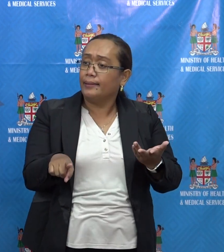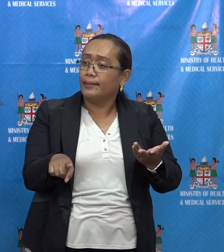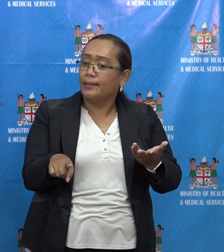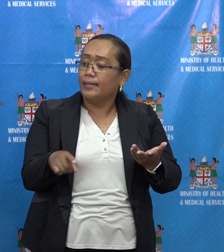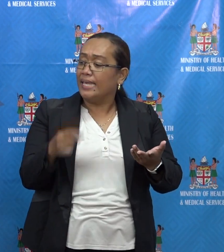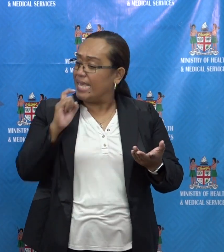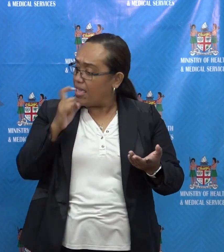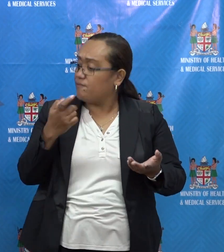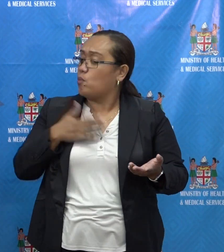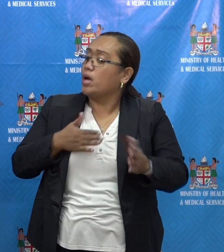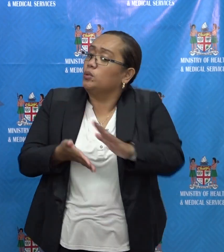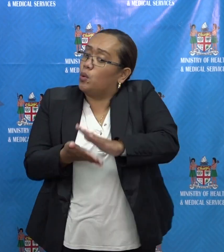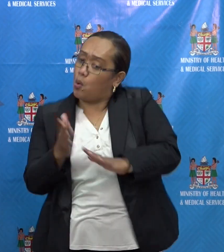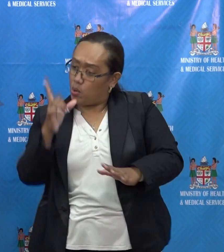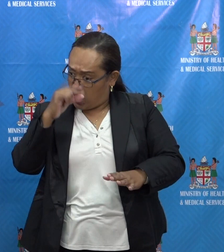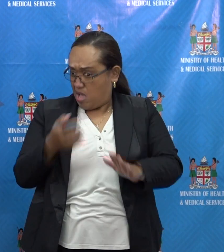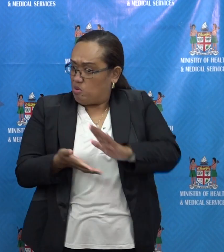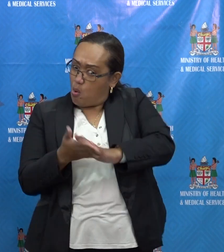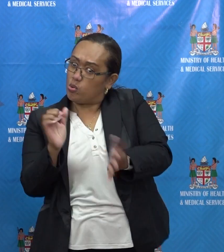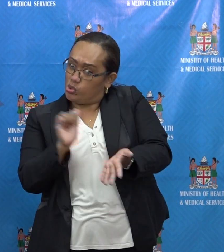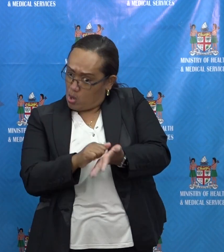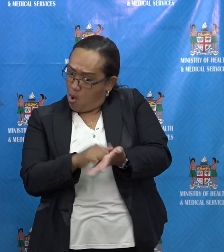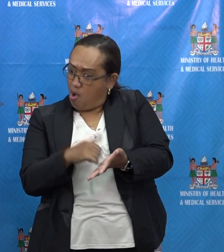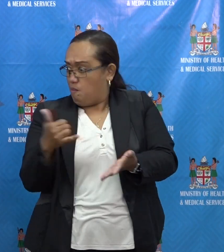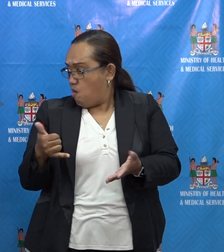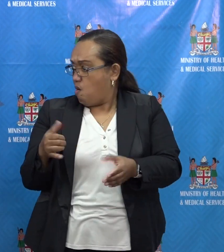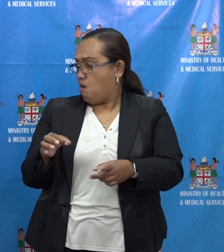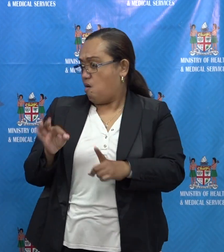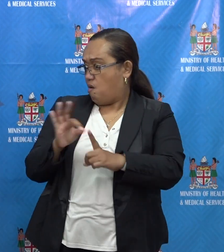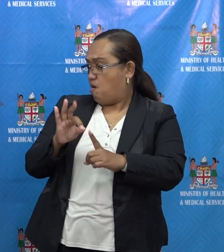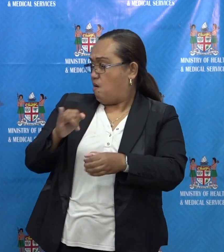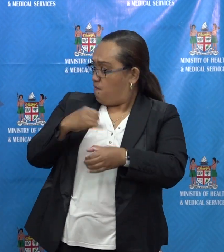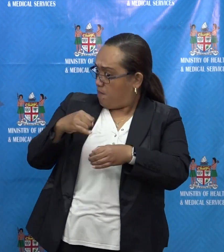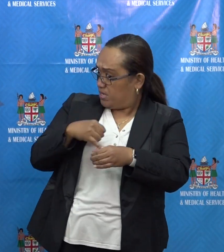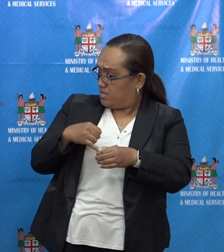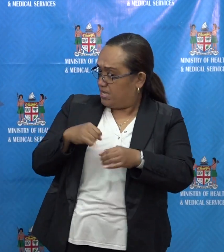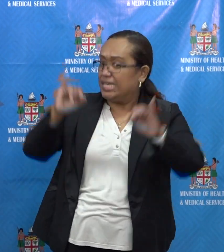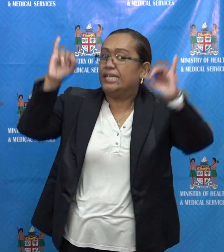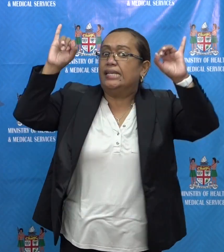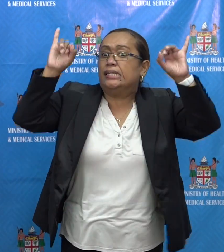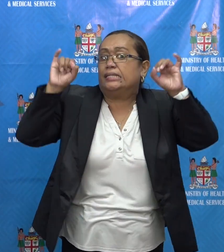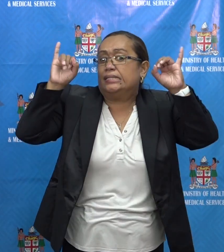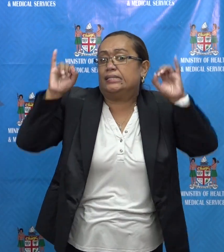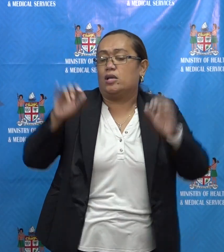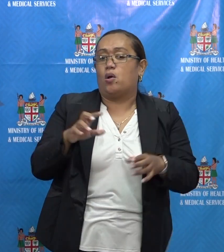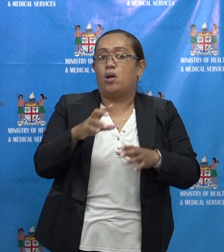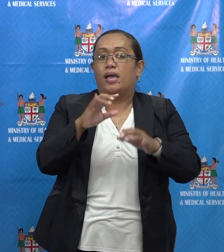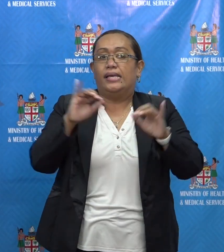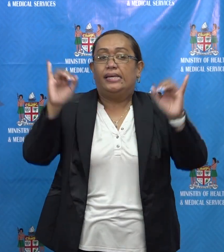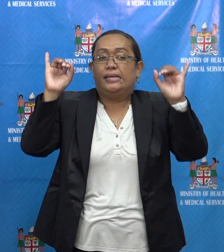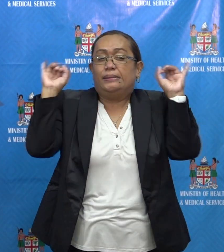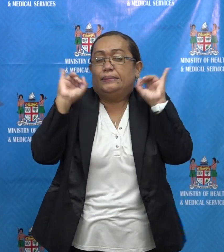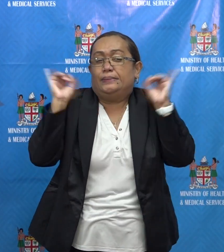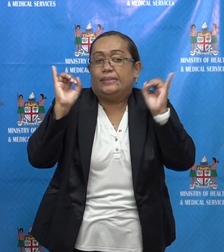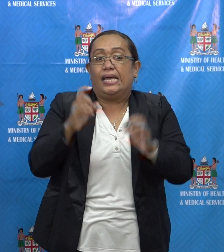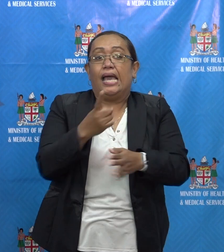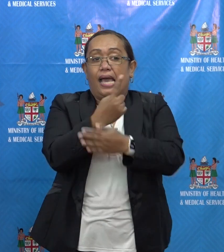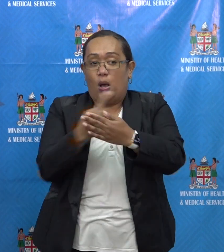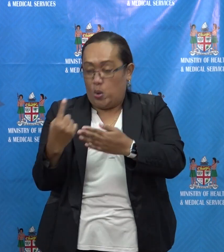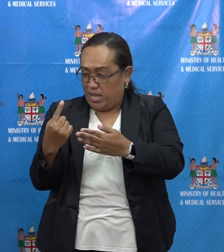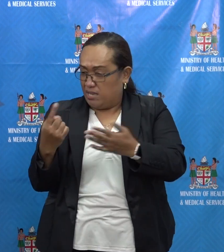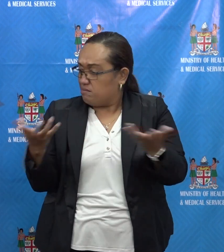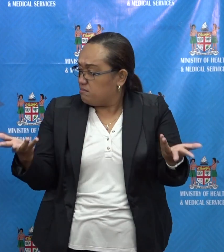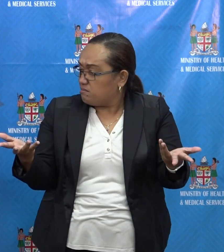go, they can go for essential services only. Can you please clarify on this about